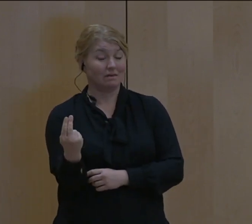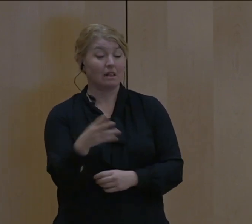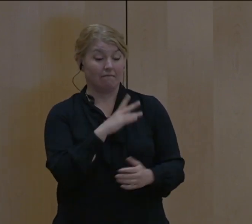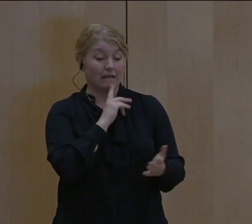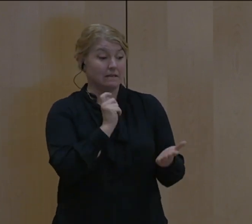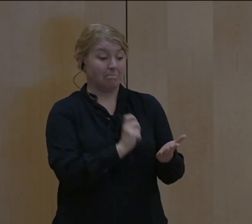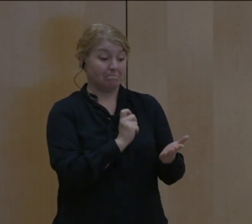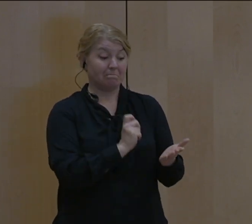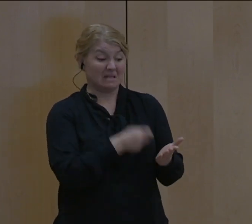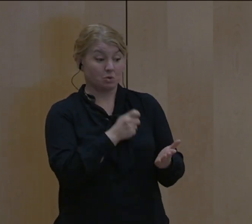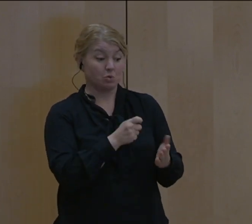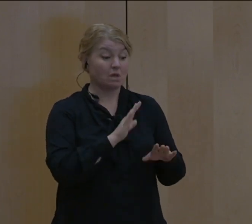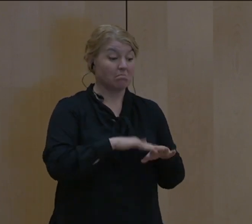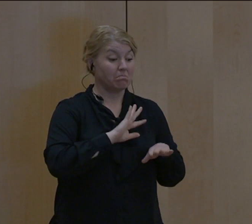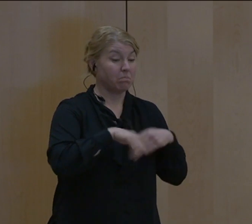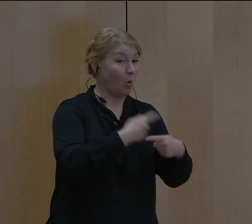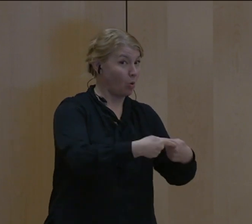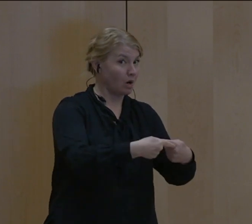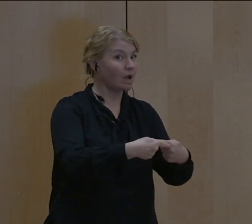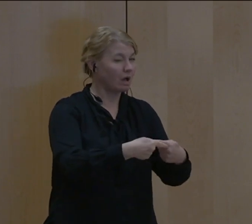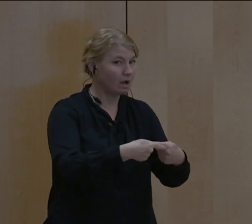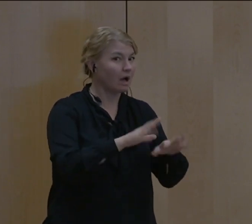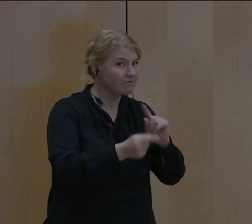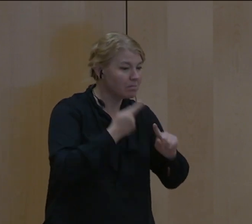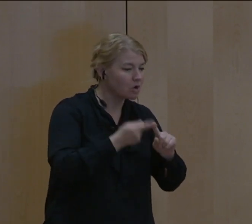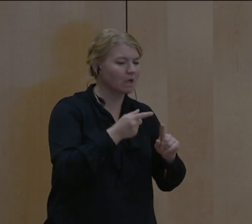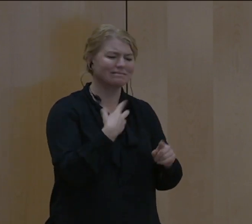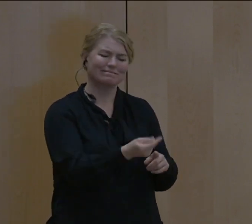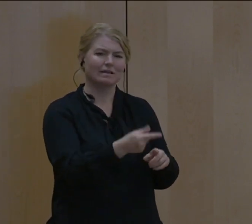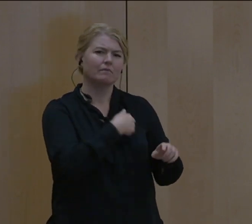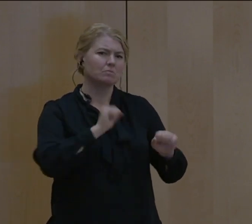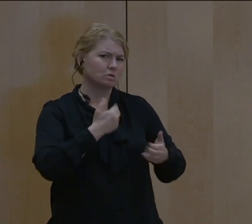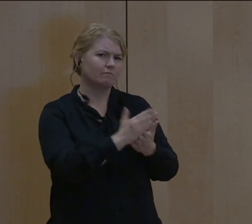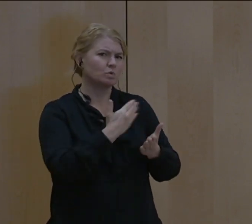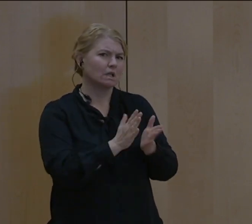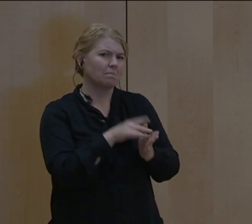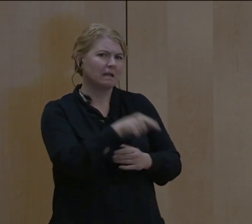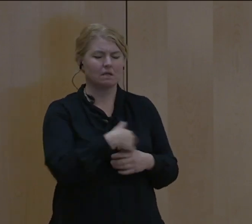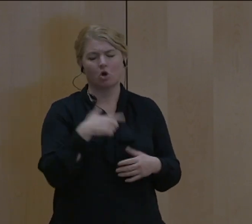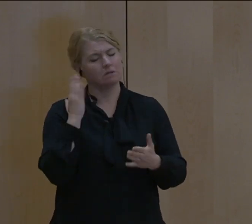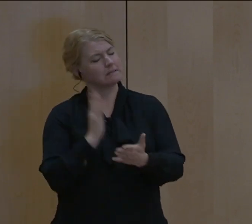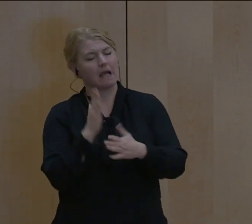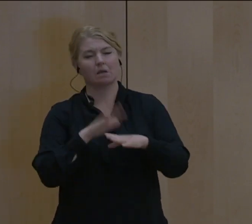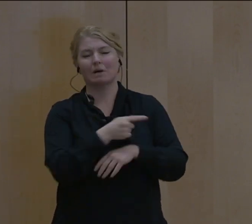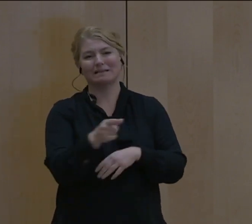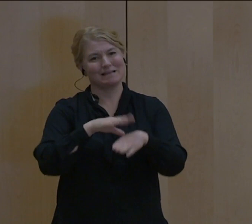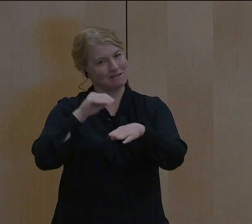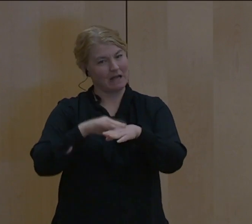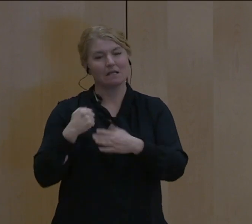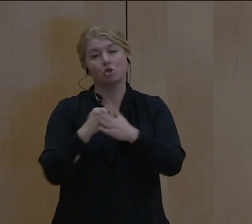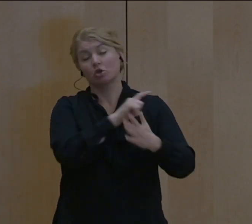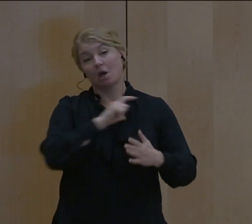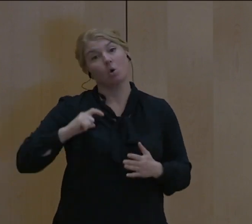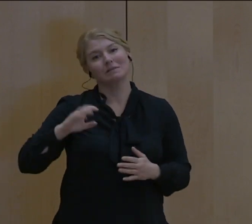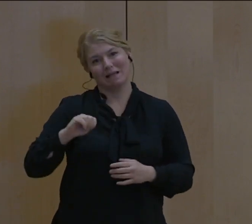that decision. And I'm sure that in this you will also support us. Thank you, and thank you, Sweden. Slava Ukraini,